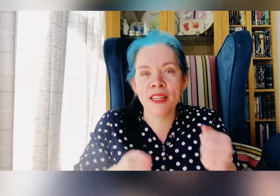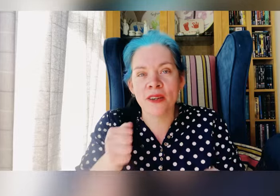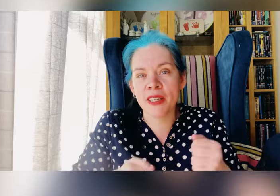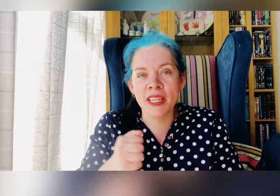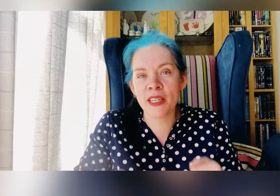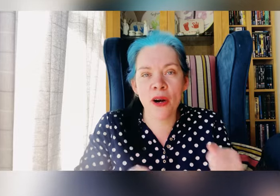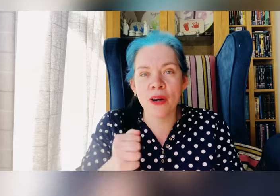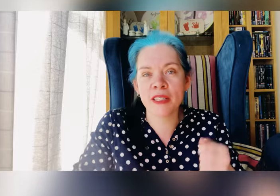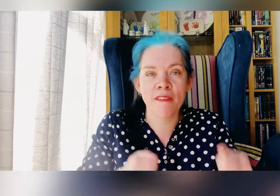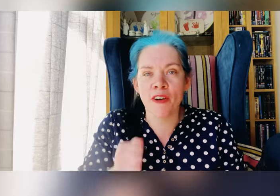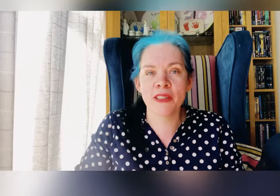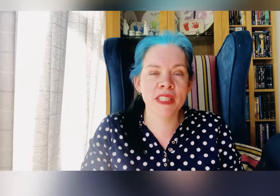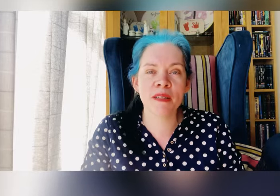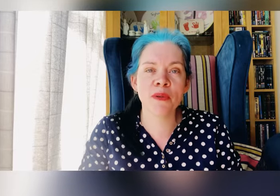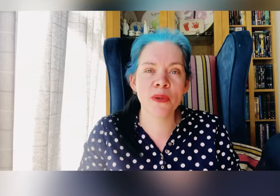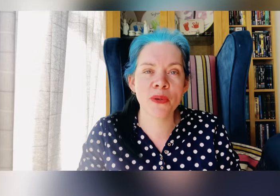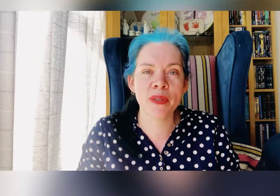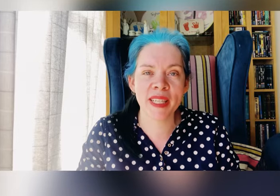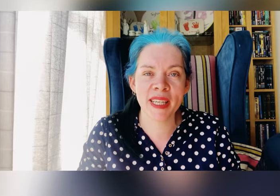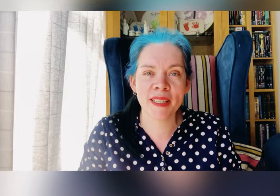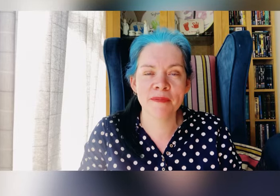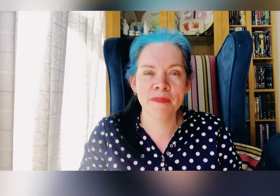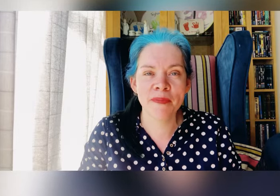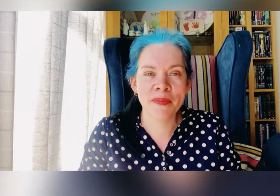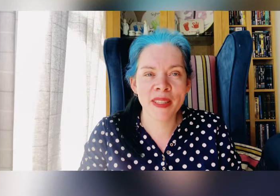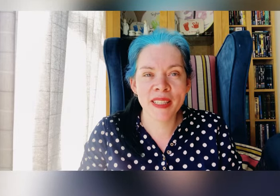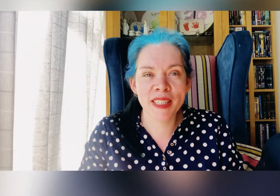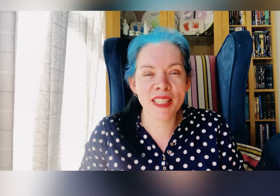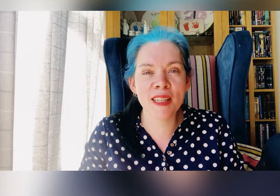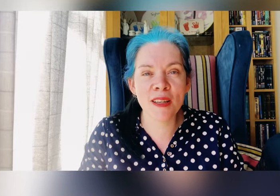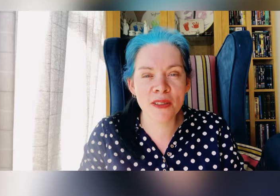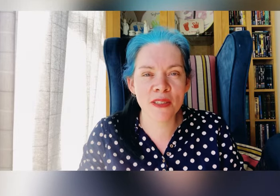on a cold and frosty morning. So there's lots of ways